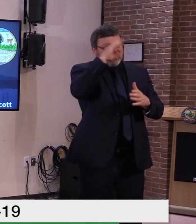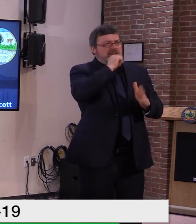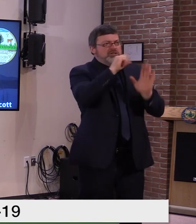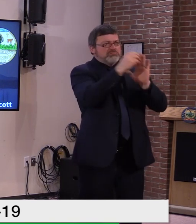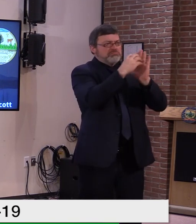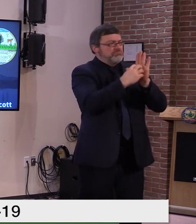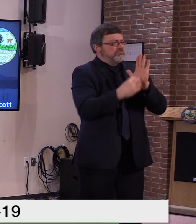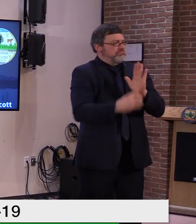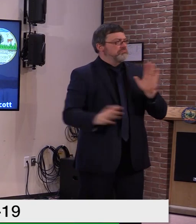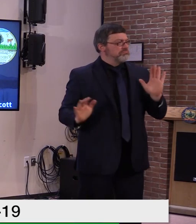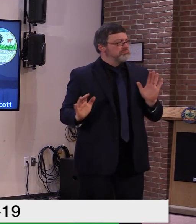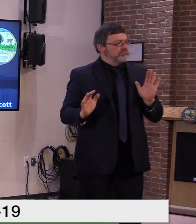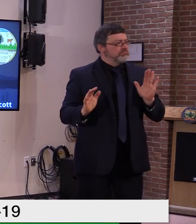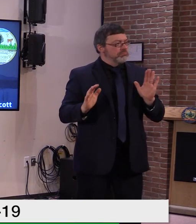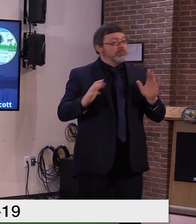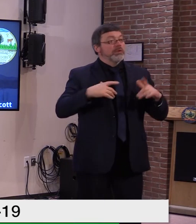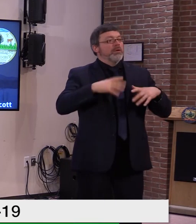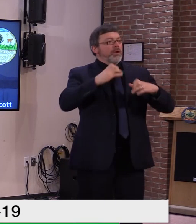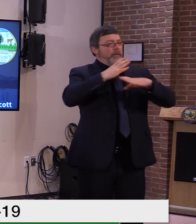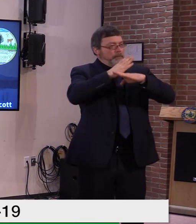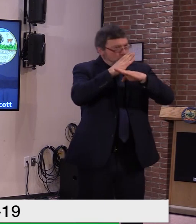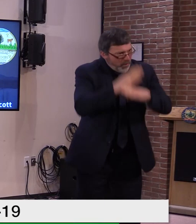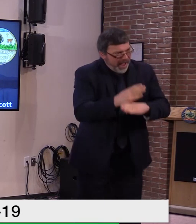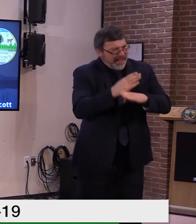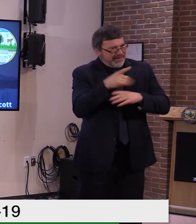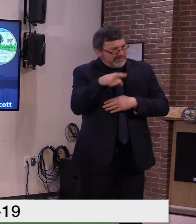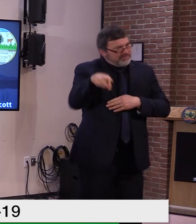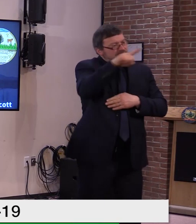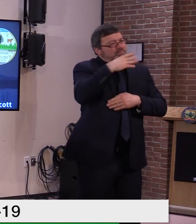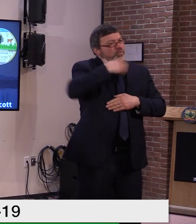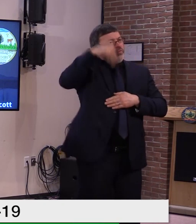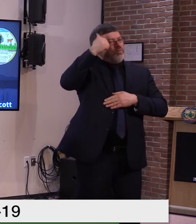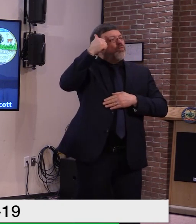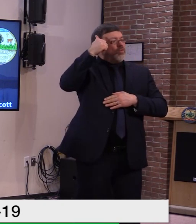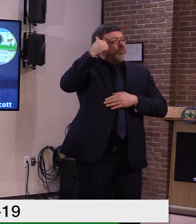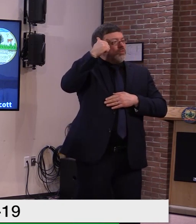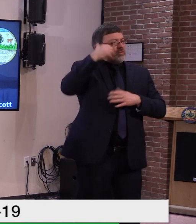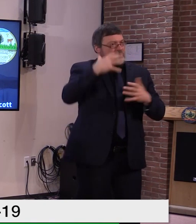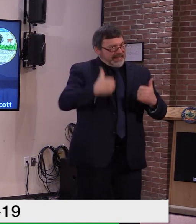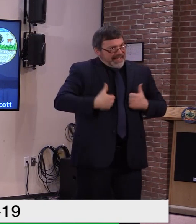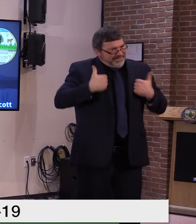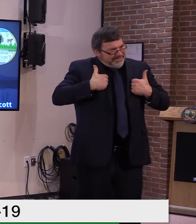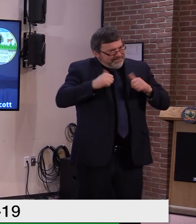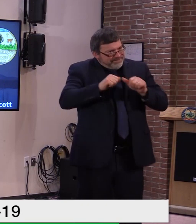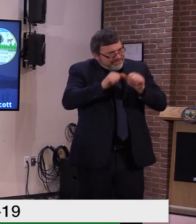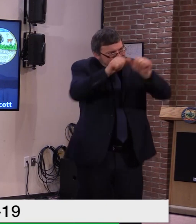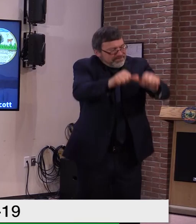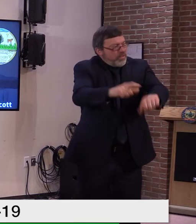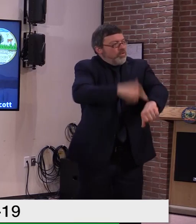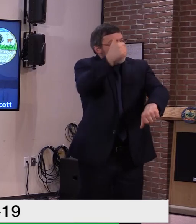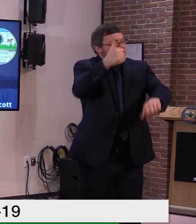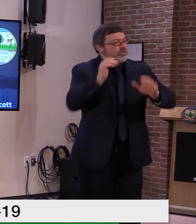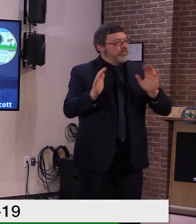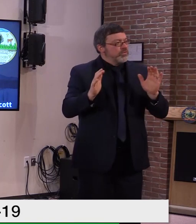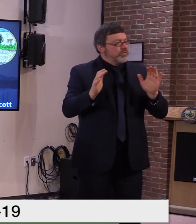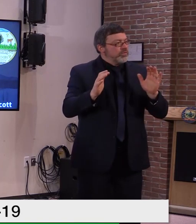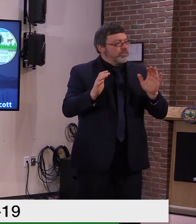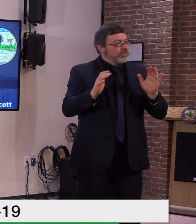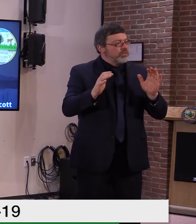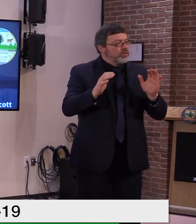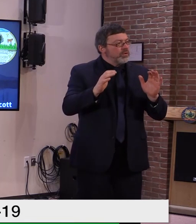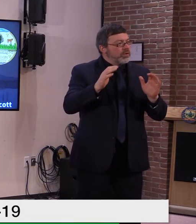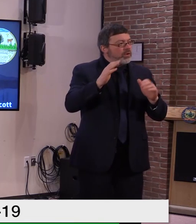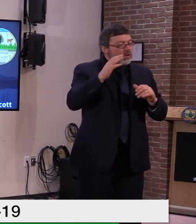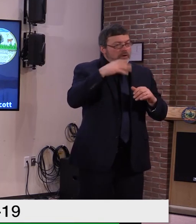lives. Definitions such as essential worker or frontline workers often cause confusion, unnecessary